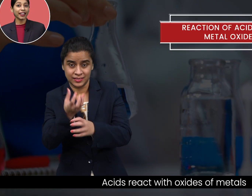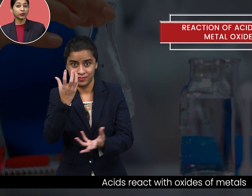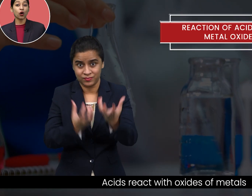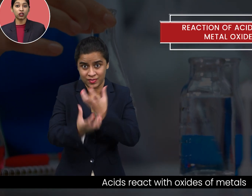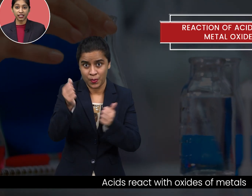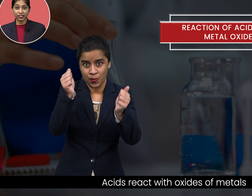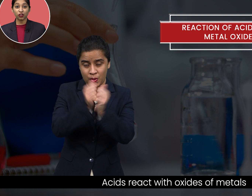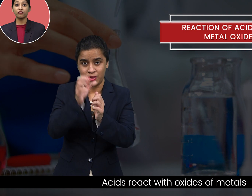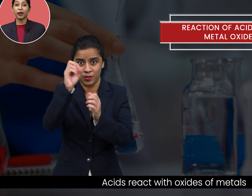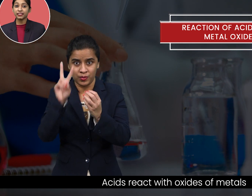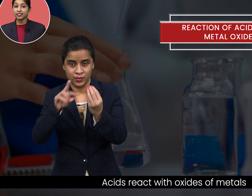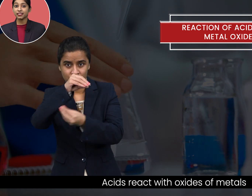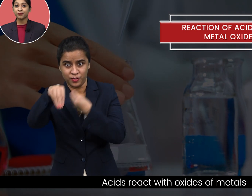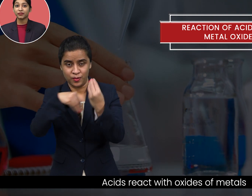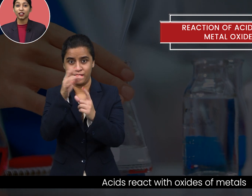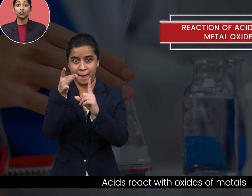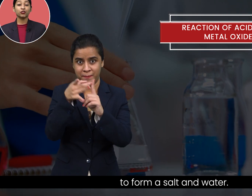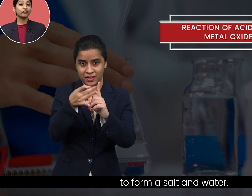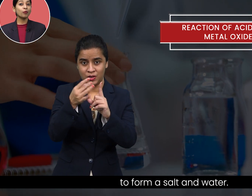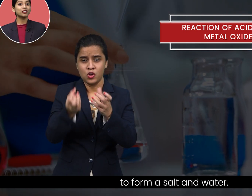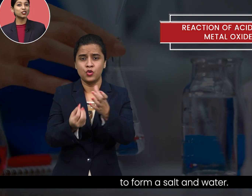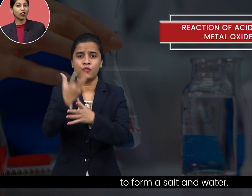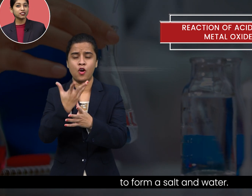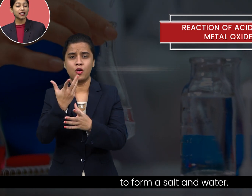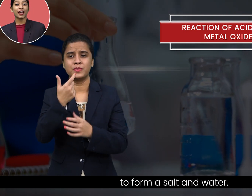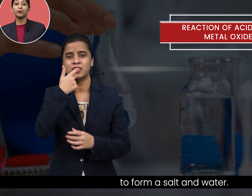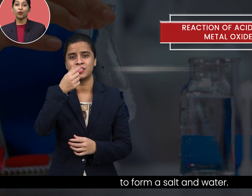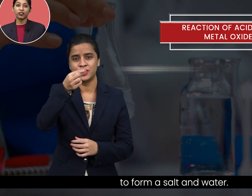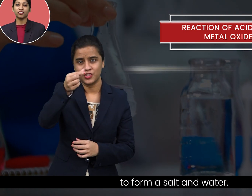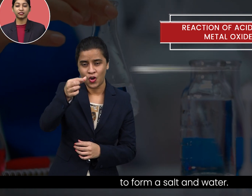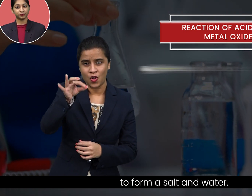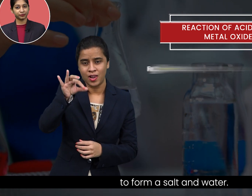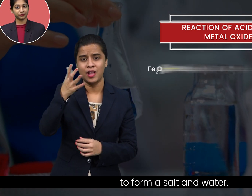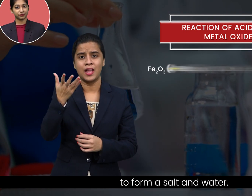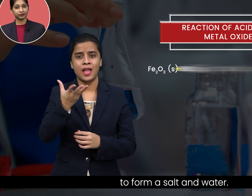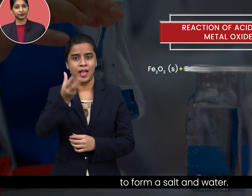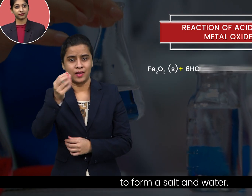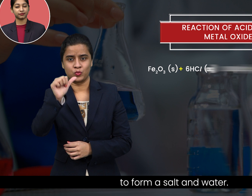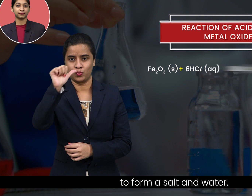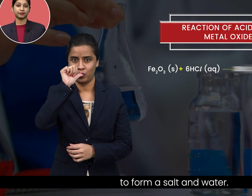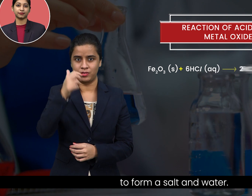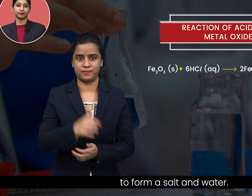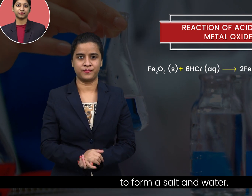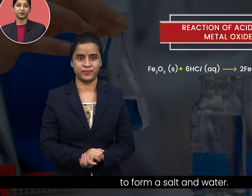Acids react with oxides of metals to form a salt and water.